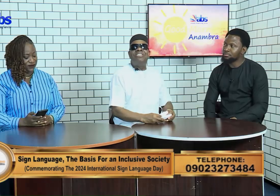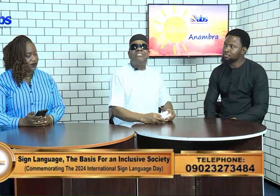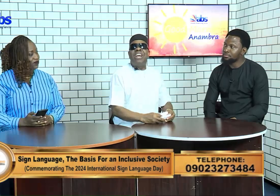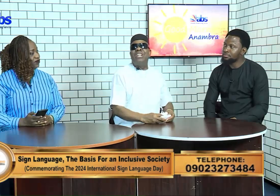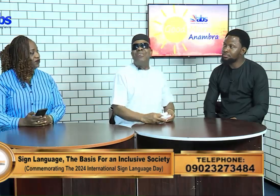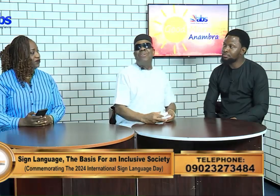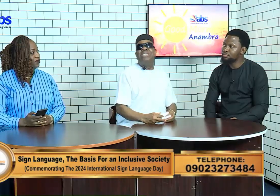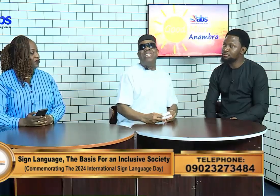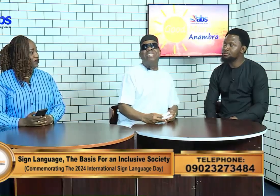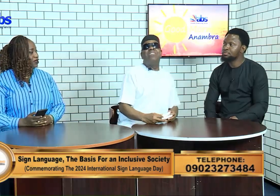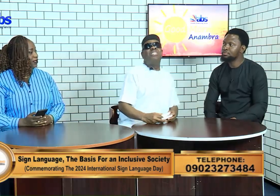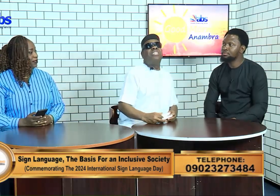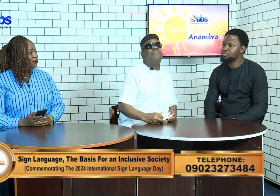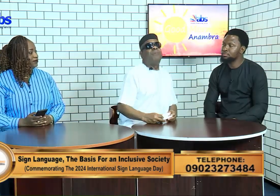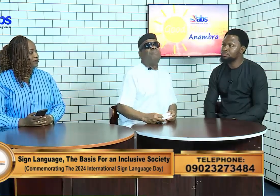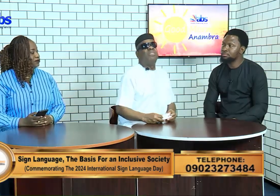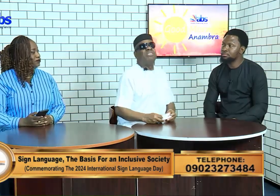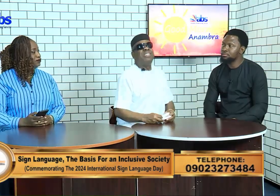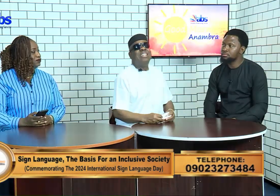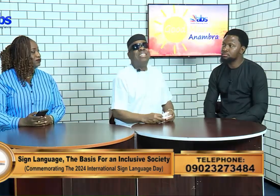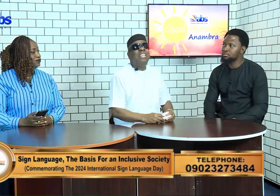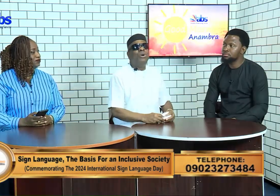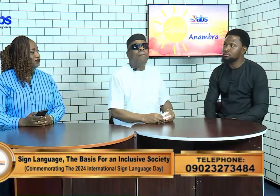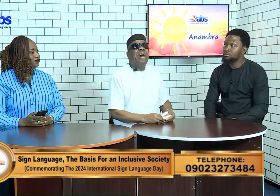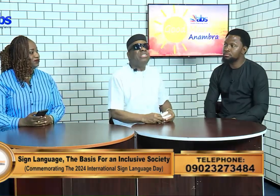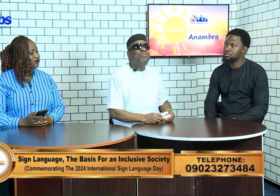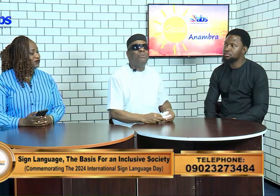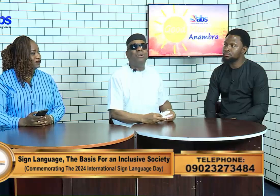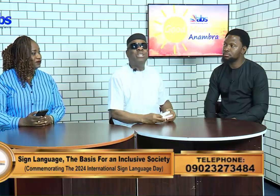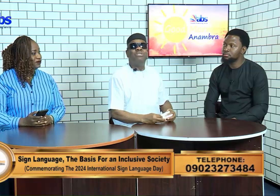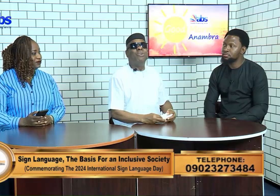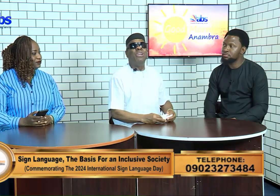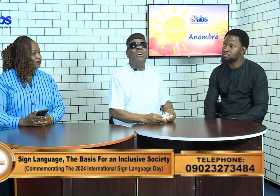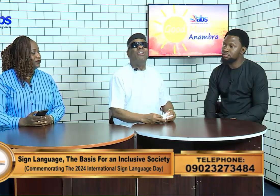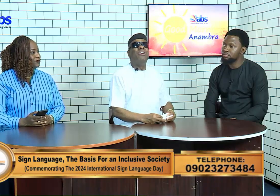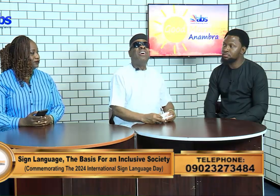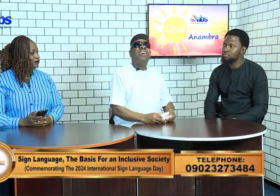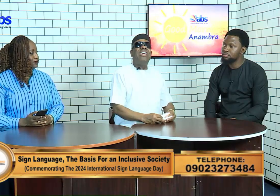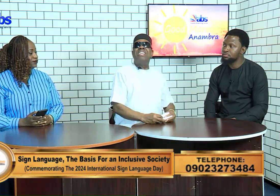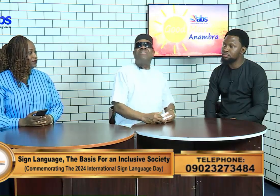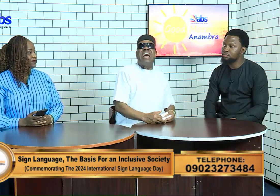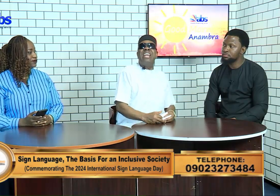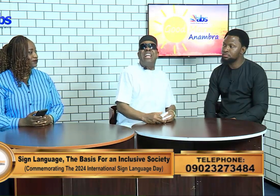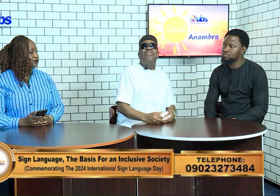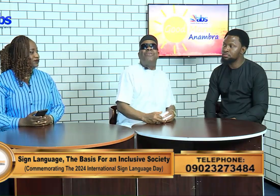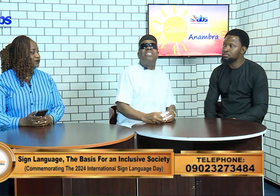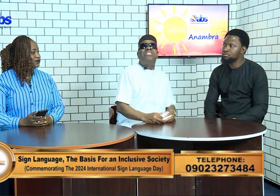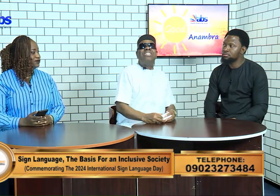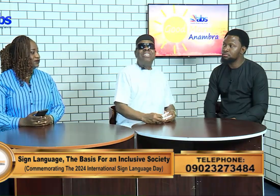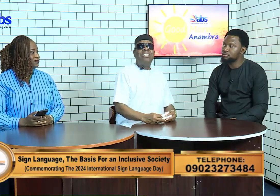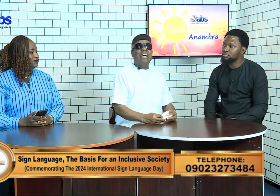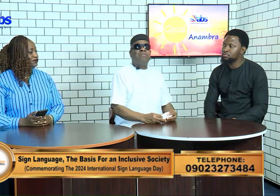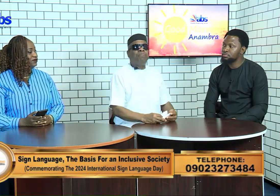It's the sign language that tells the deaf community that you are part of what is going on. It is sign